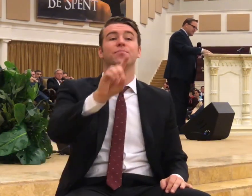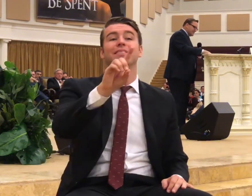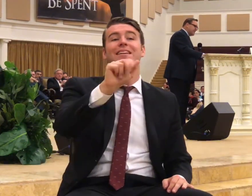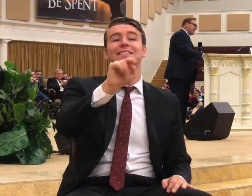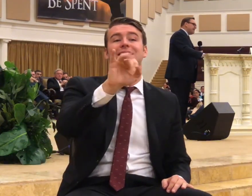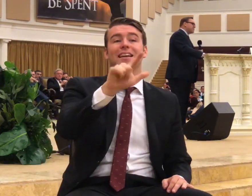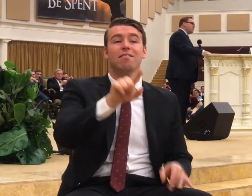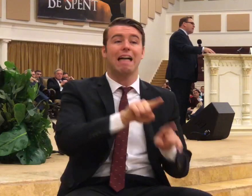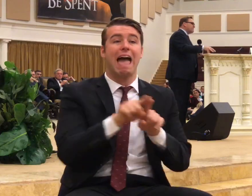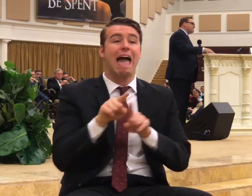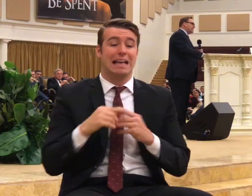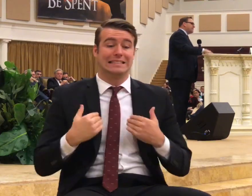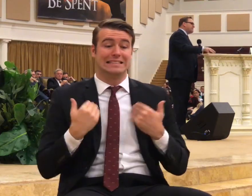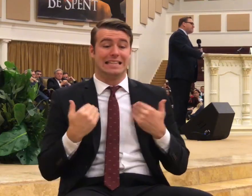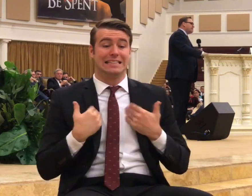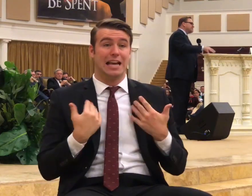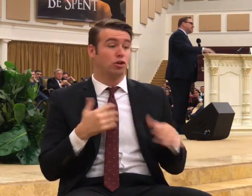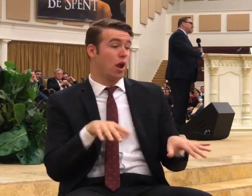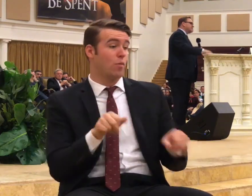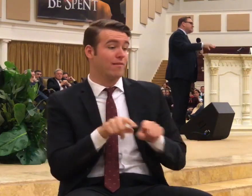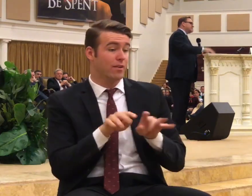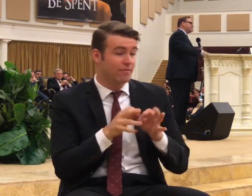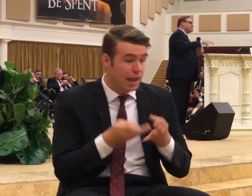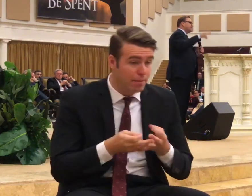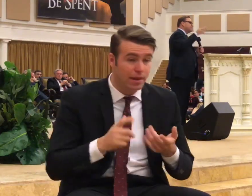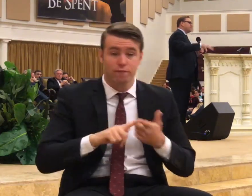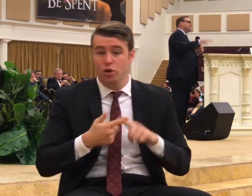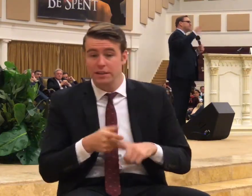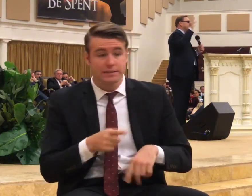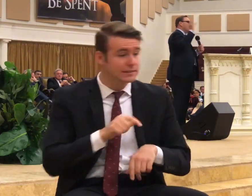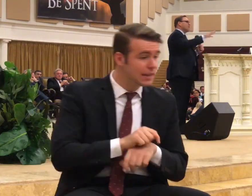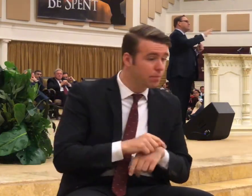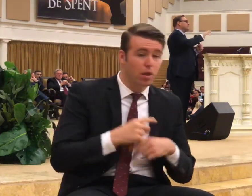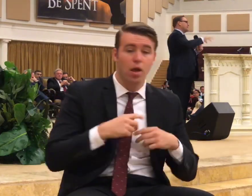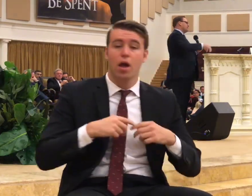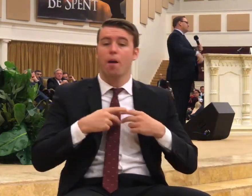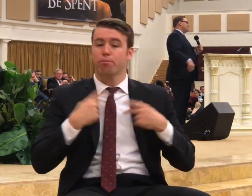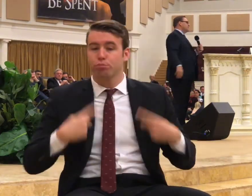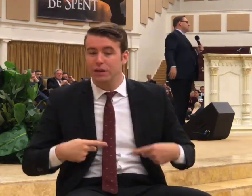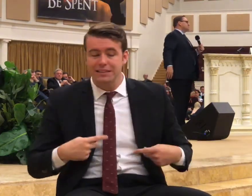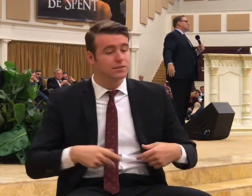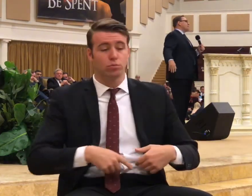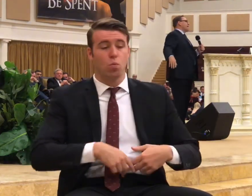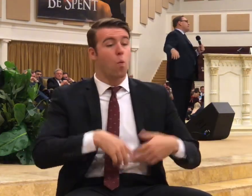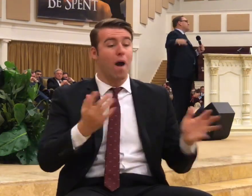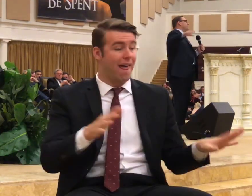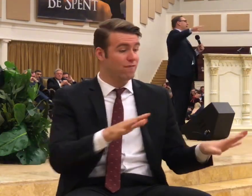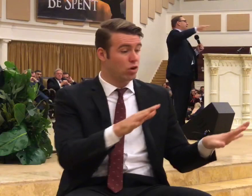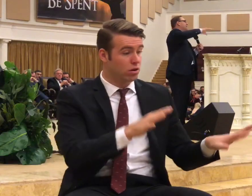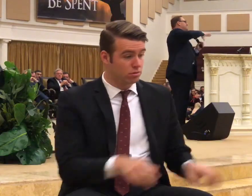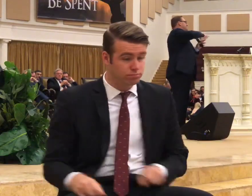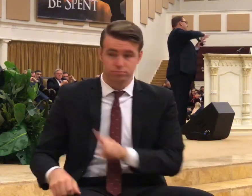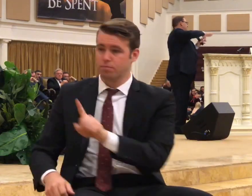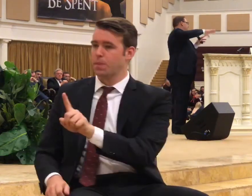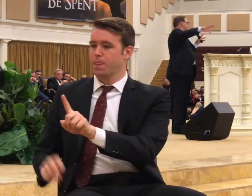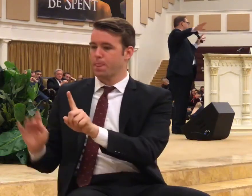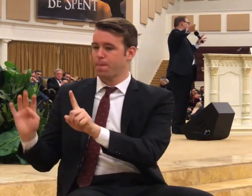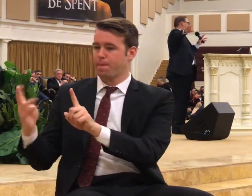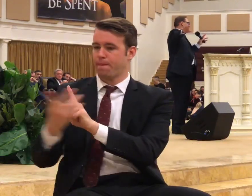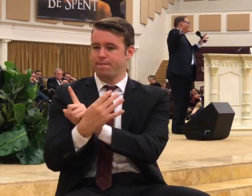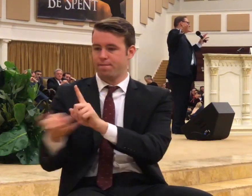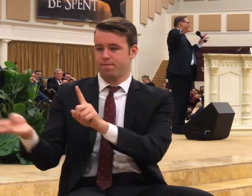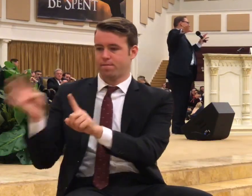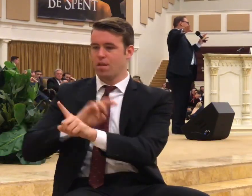Daniel, as a teenager, away from family, friends, and nation, and temple, and priest, and all of the above, surrounded by other